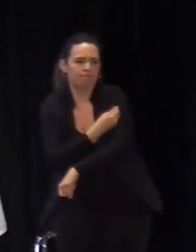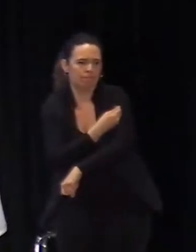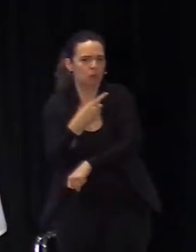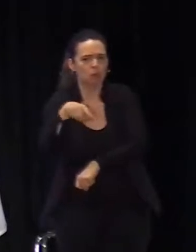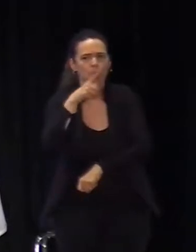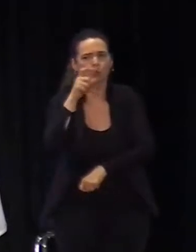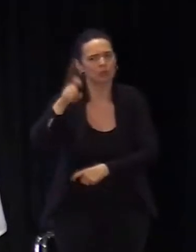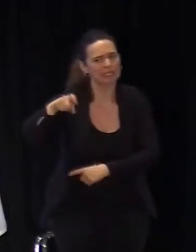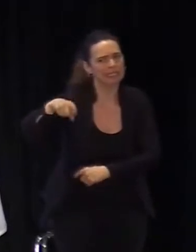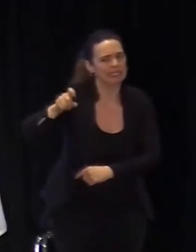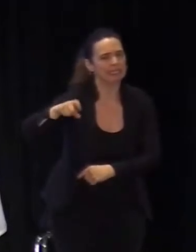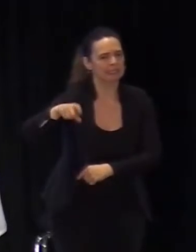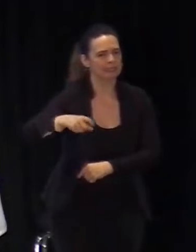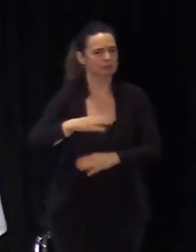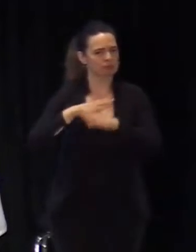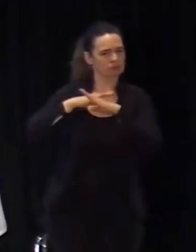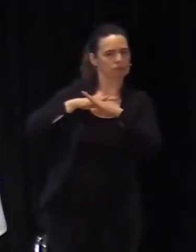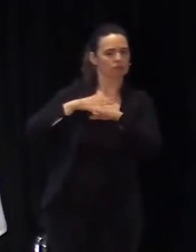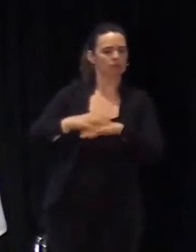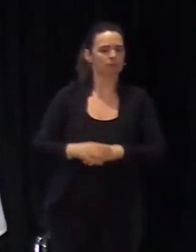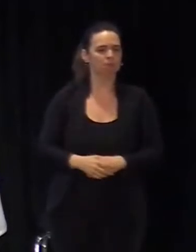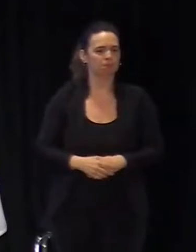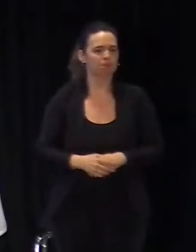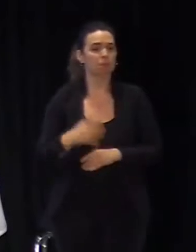day doses on both those days as well.